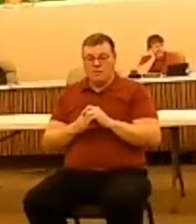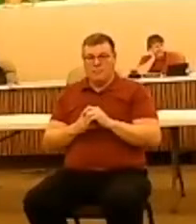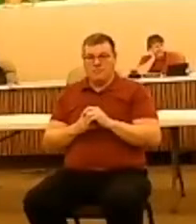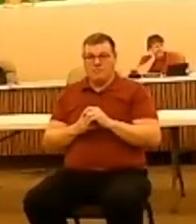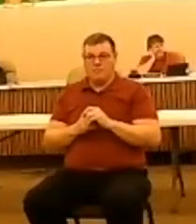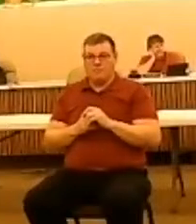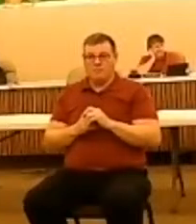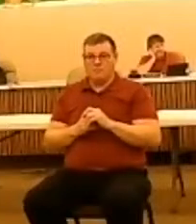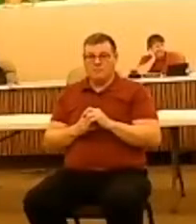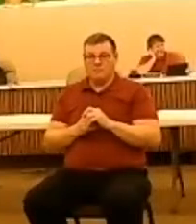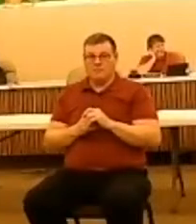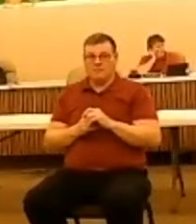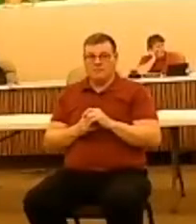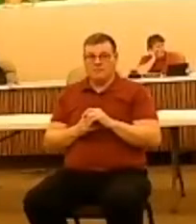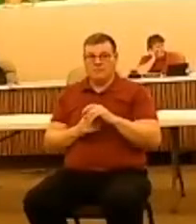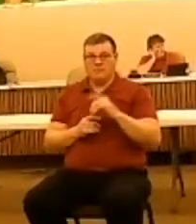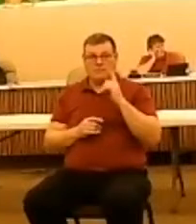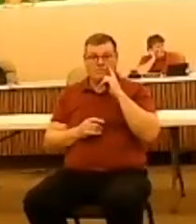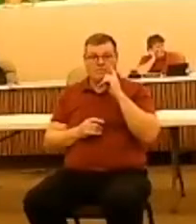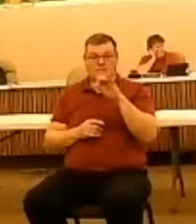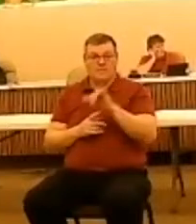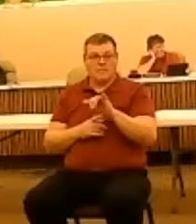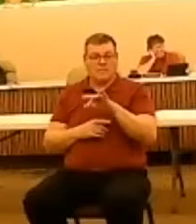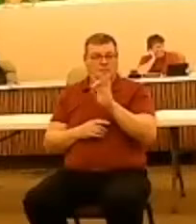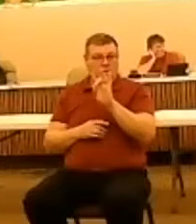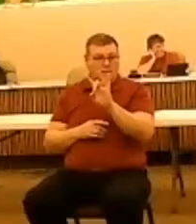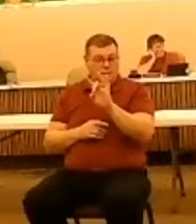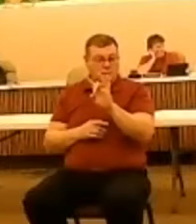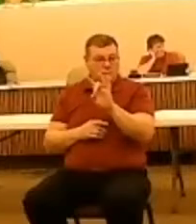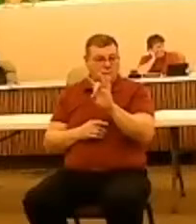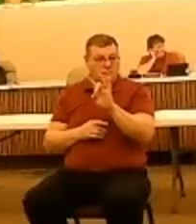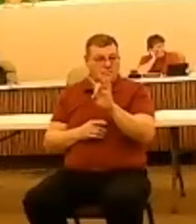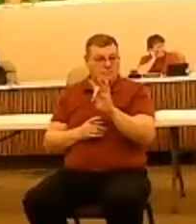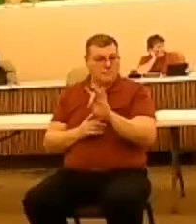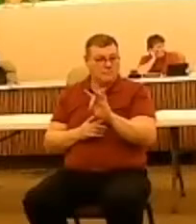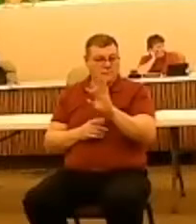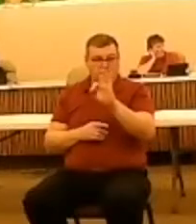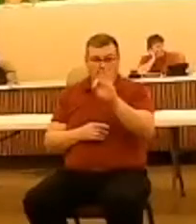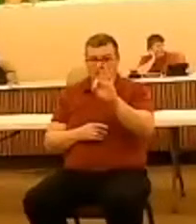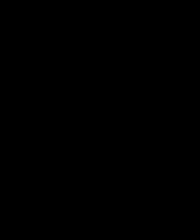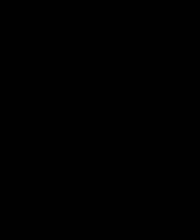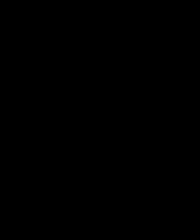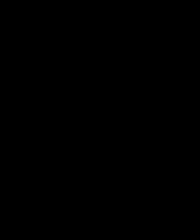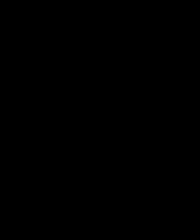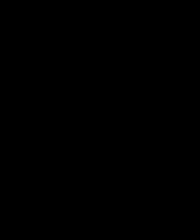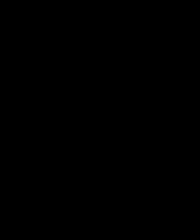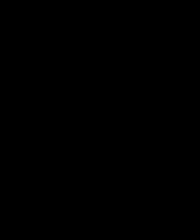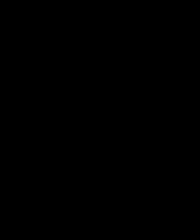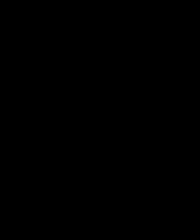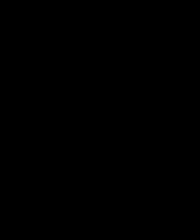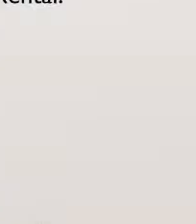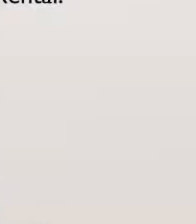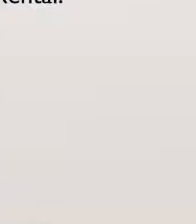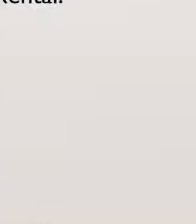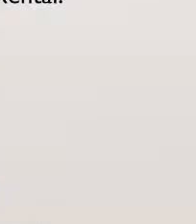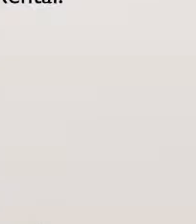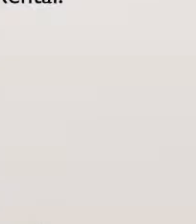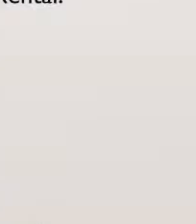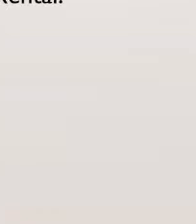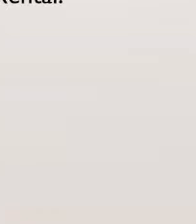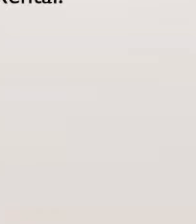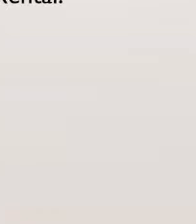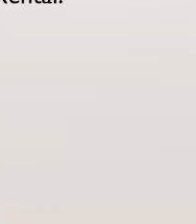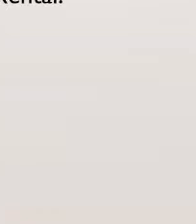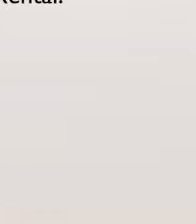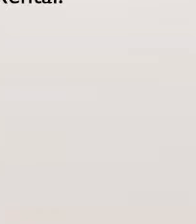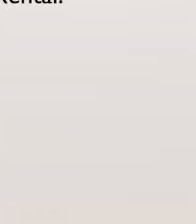currently, I think it was 9 rental car locations already located in